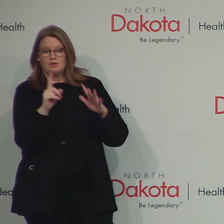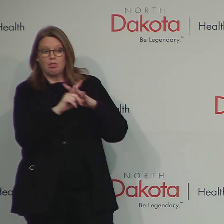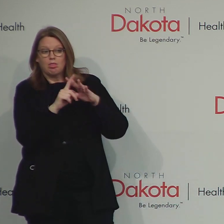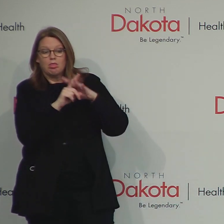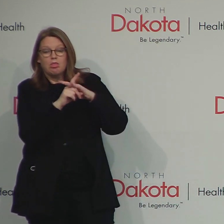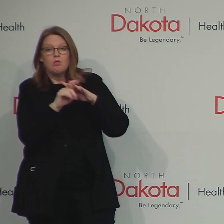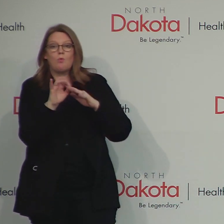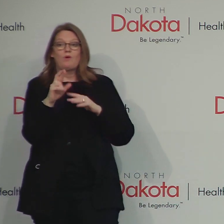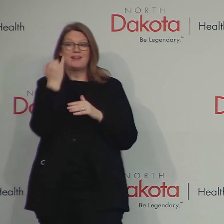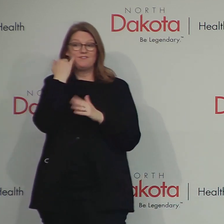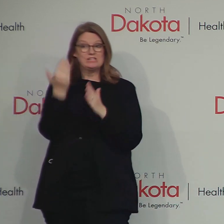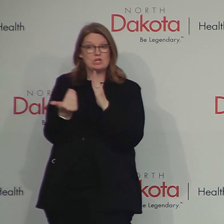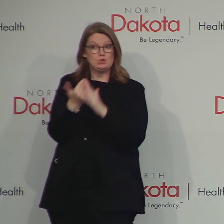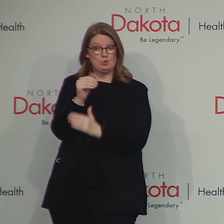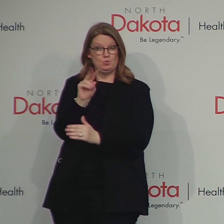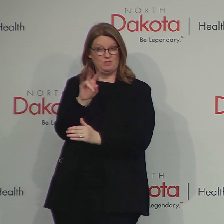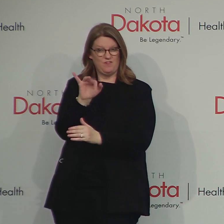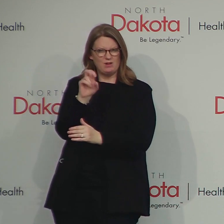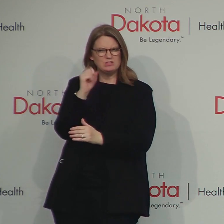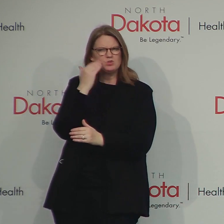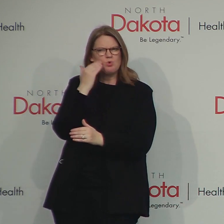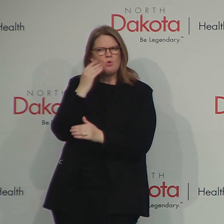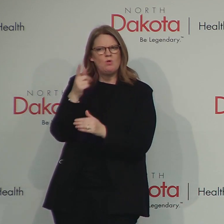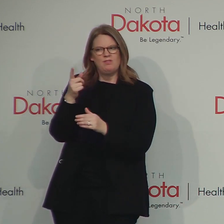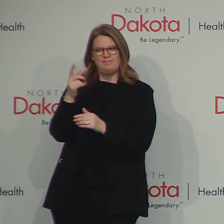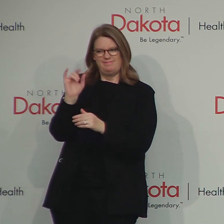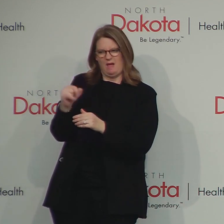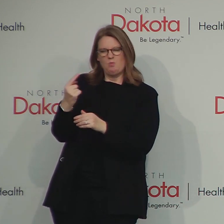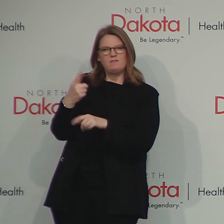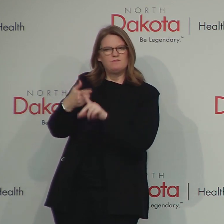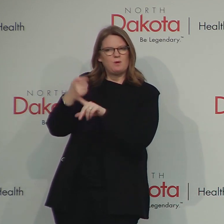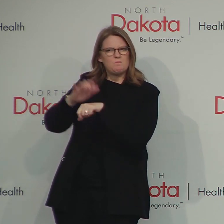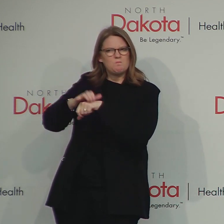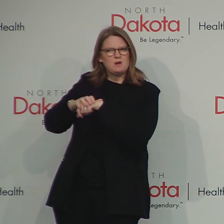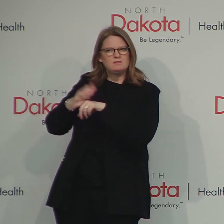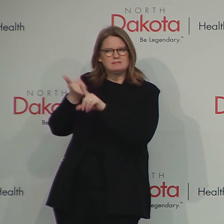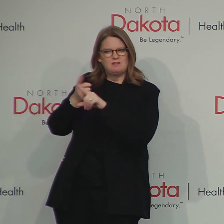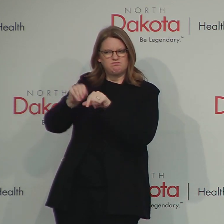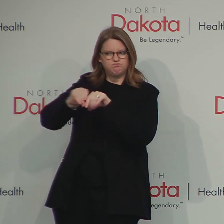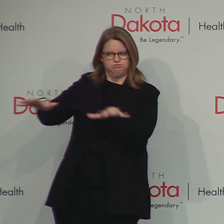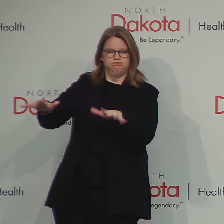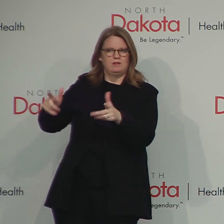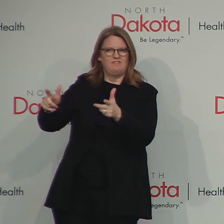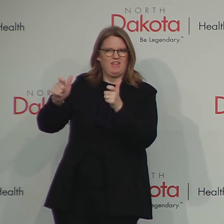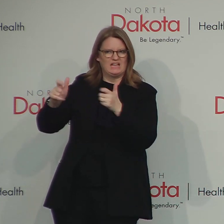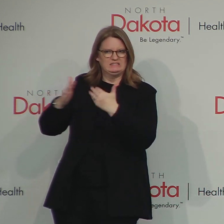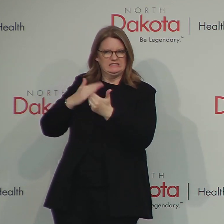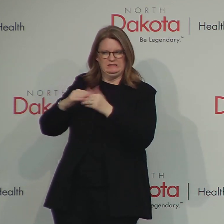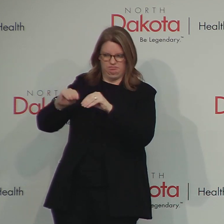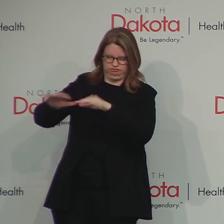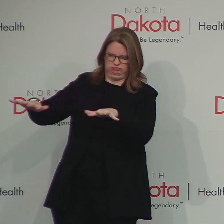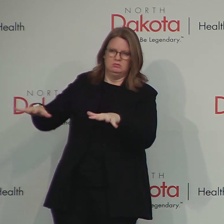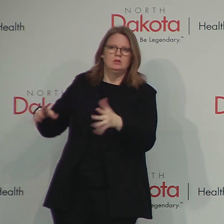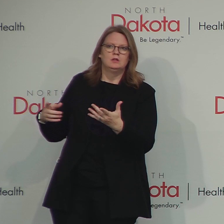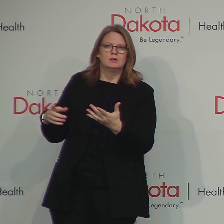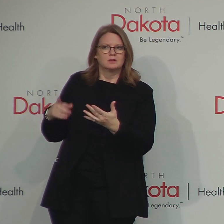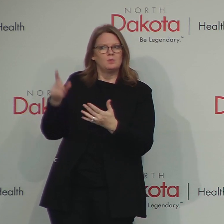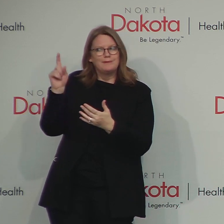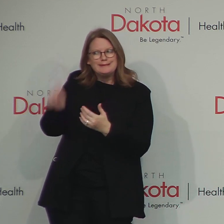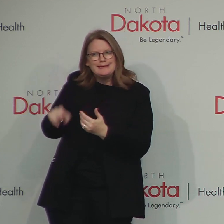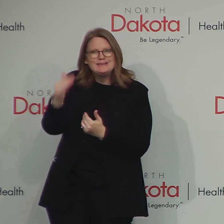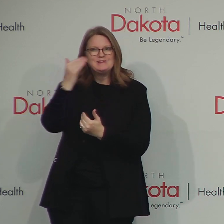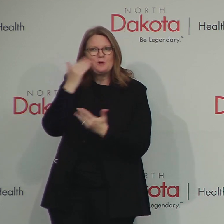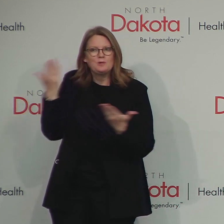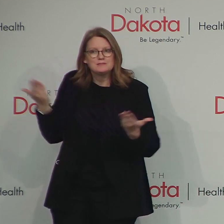back in a way where it's more transmission, we want to be part of being vigilant is not having our testing numbers drop, so that we can be aware when it